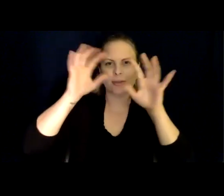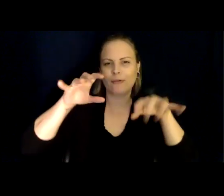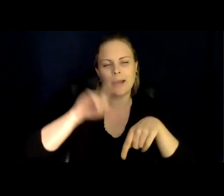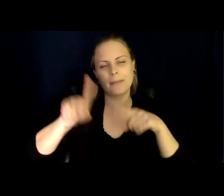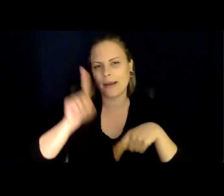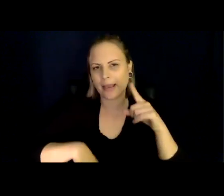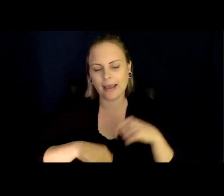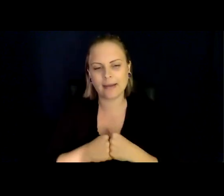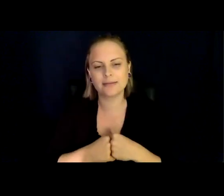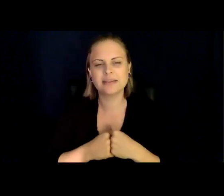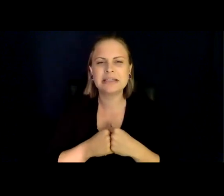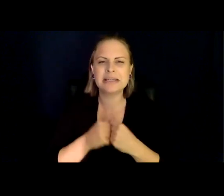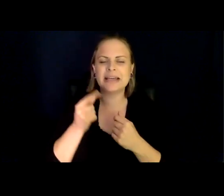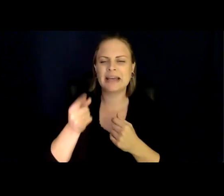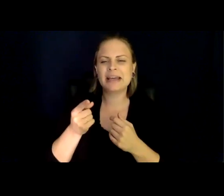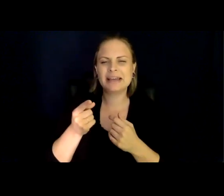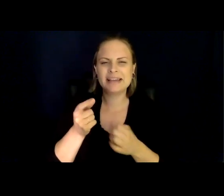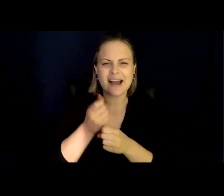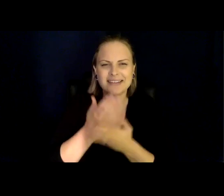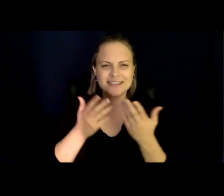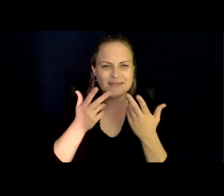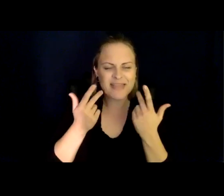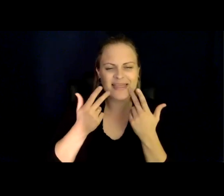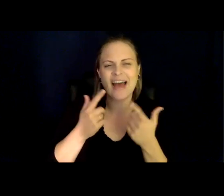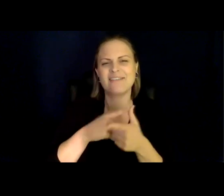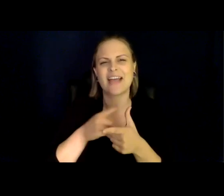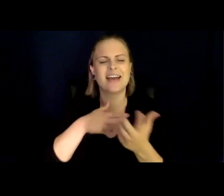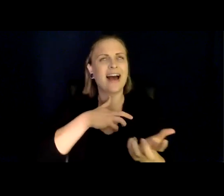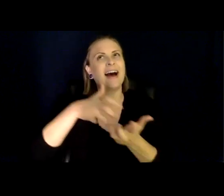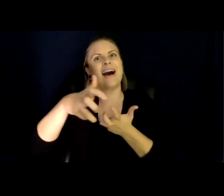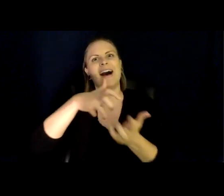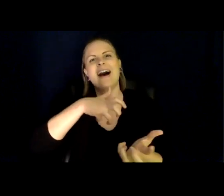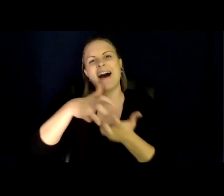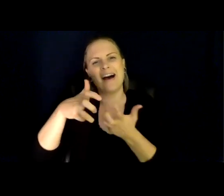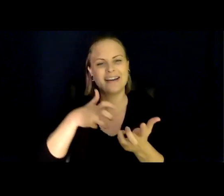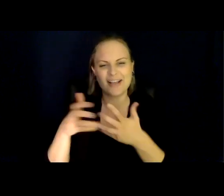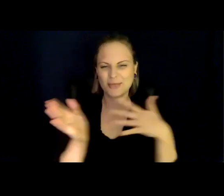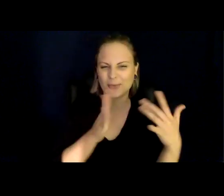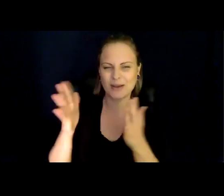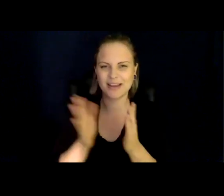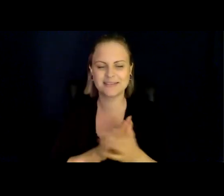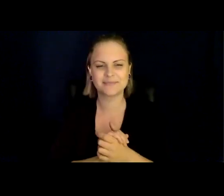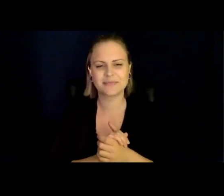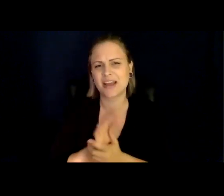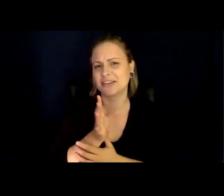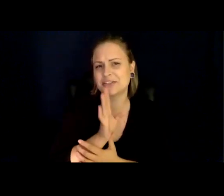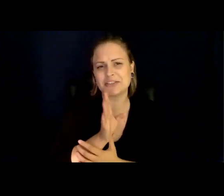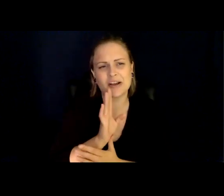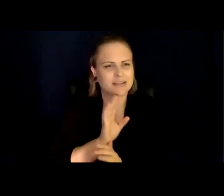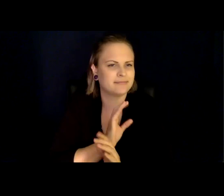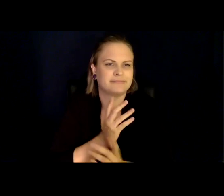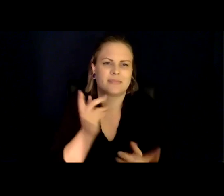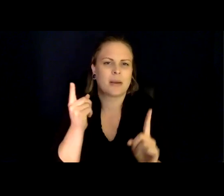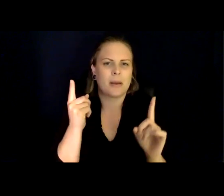chortles among the students, then some giggles and a full-long general laughter in the wind. Talking was useless. Nothing could be heard above